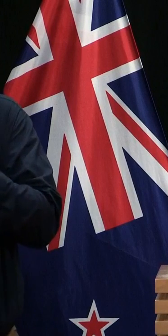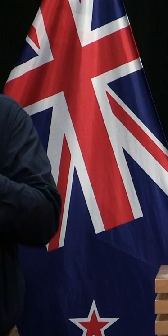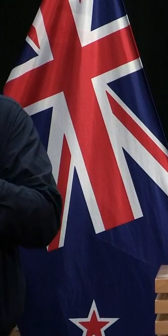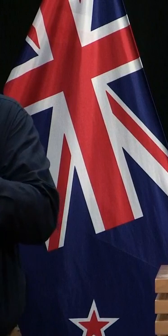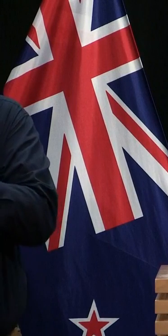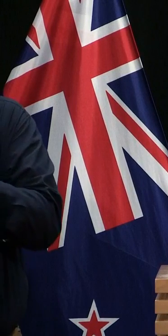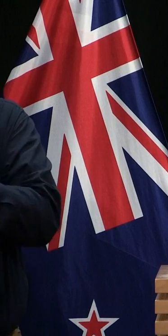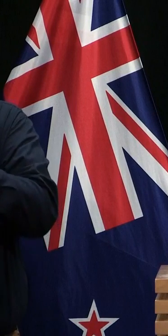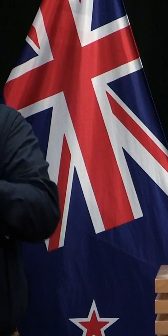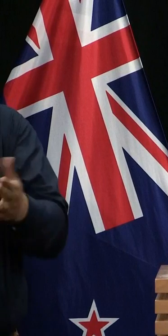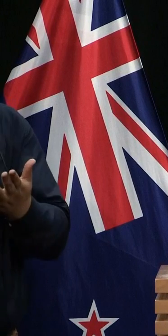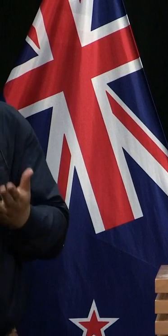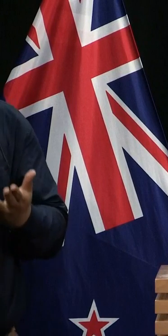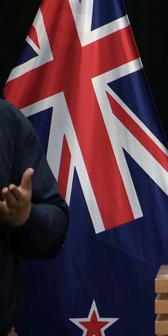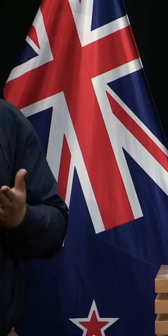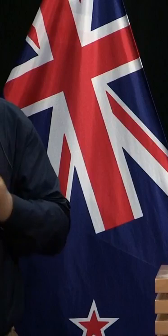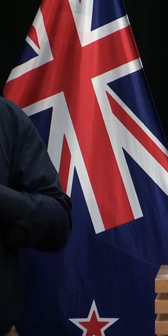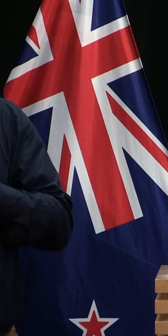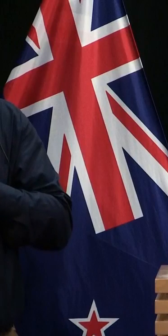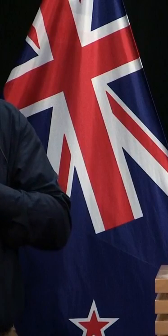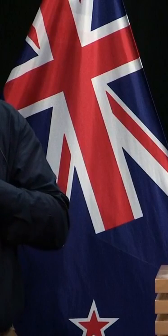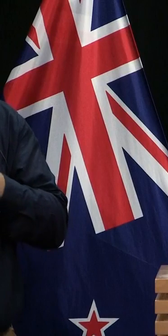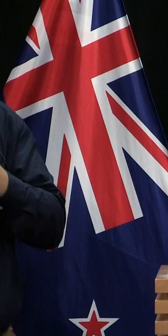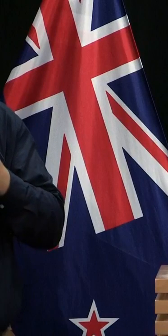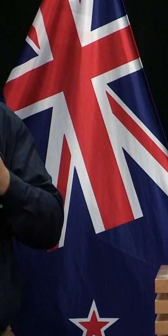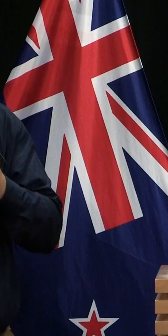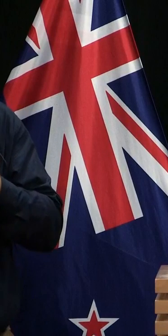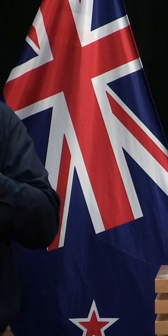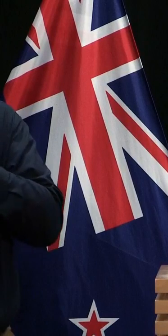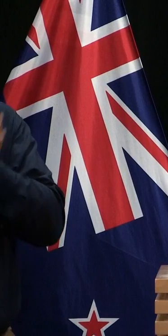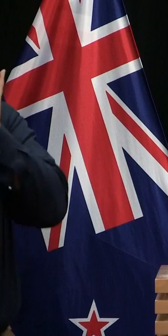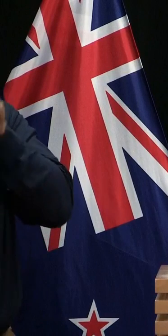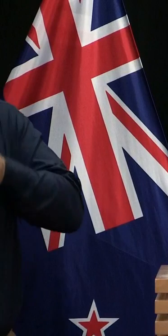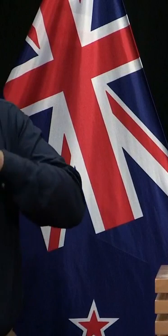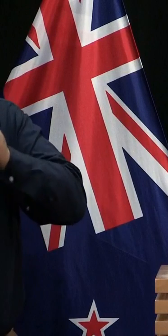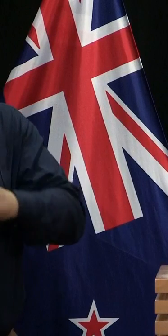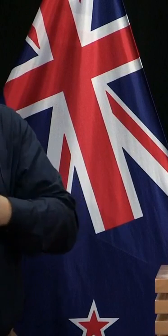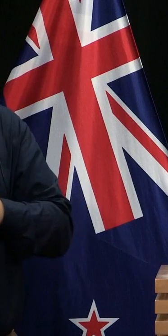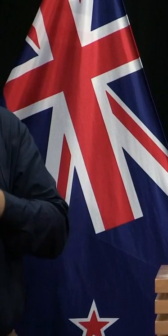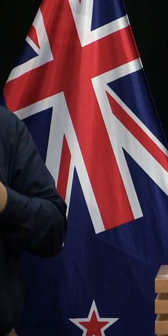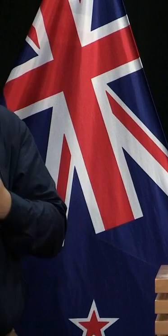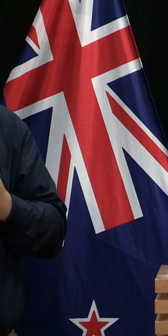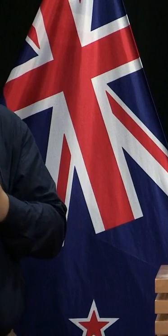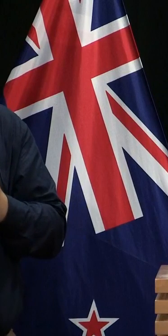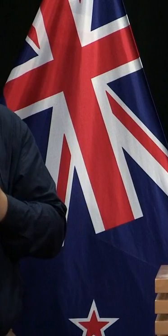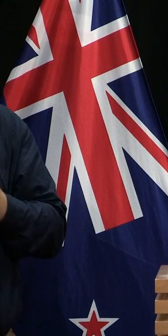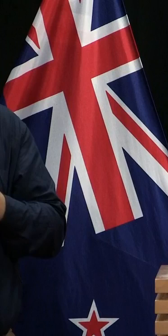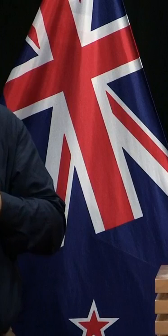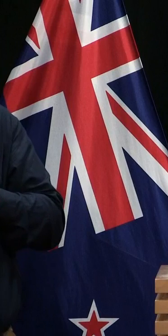children. And so there was a real rationale there for why we should look at ourselves. And so that was the origin of the